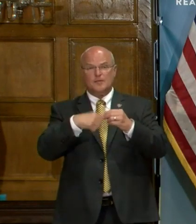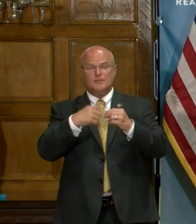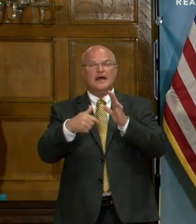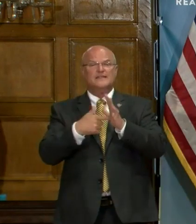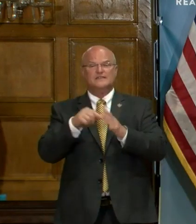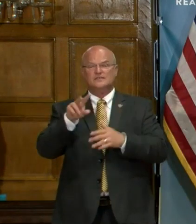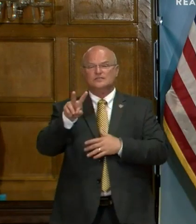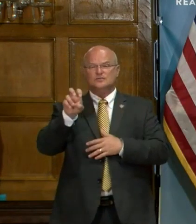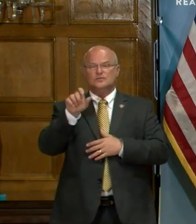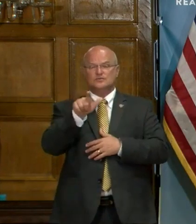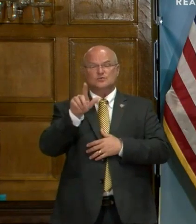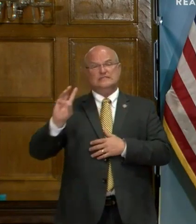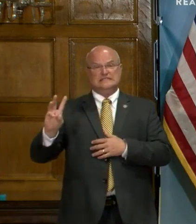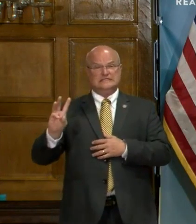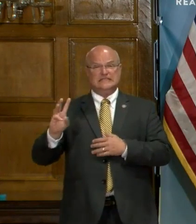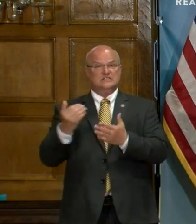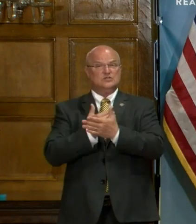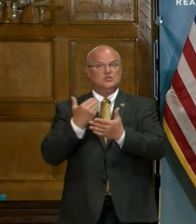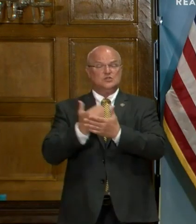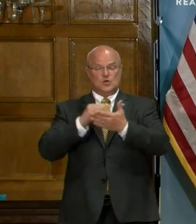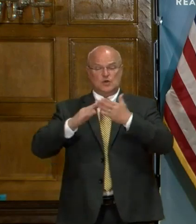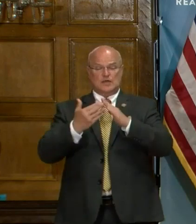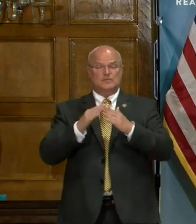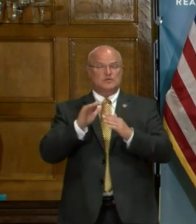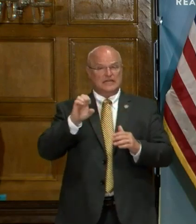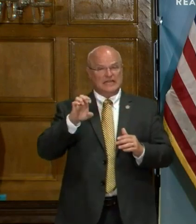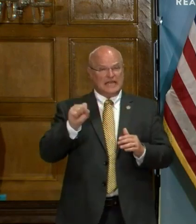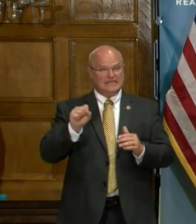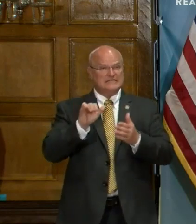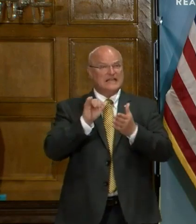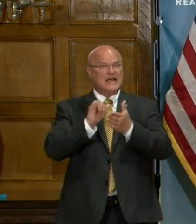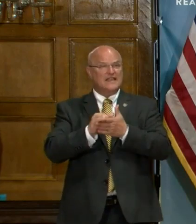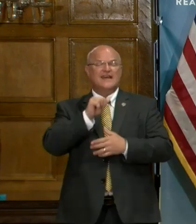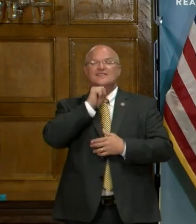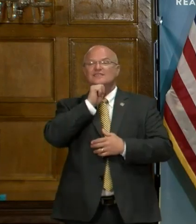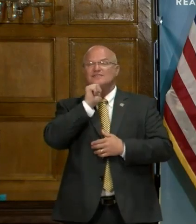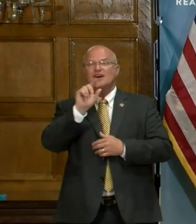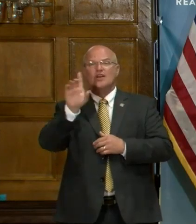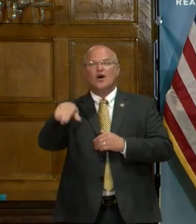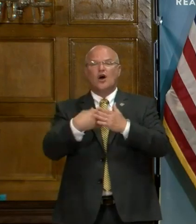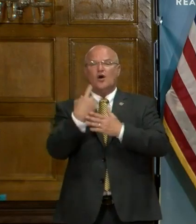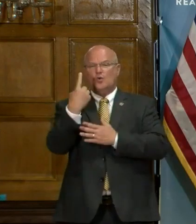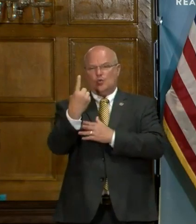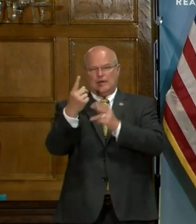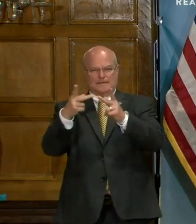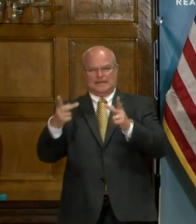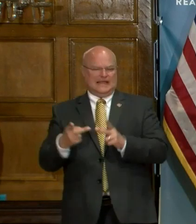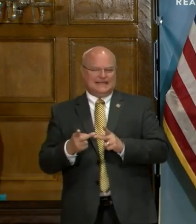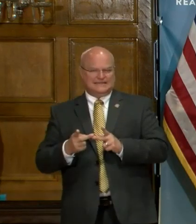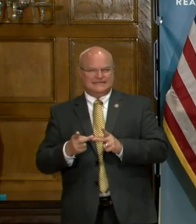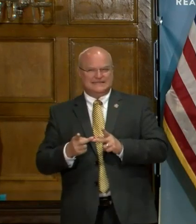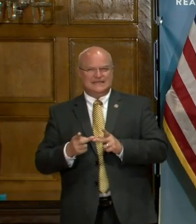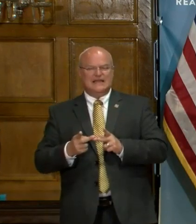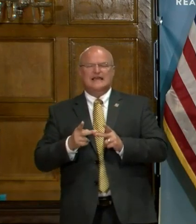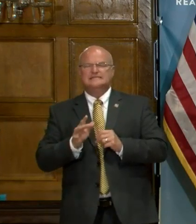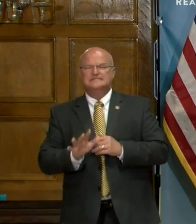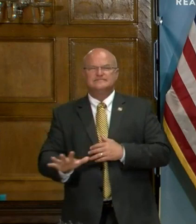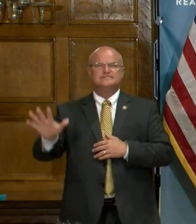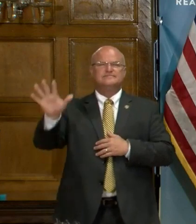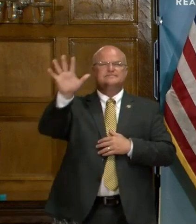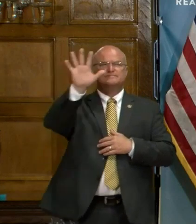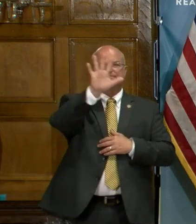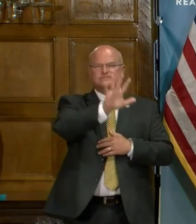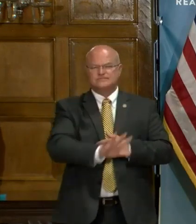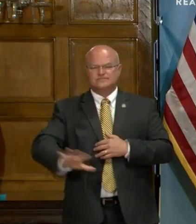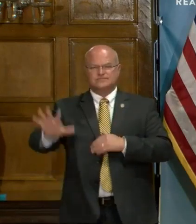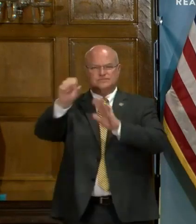this 226 new community cases is that they're not all coming from one place. This is spread out in many